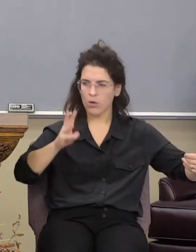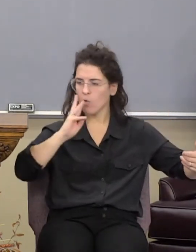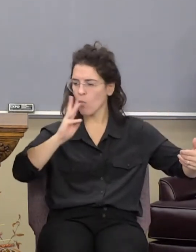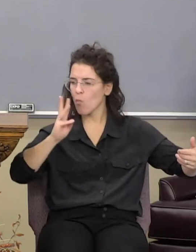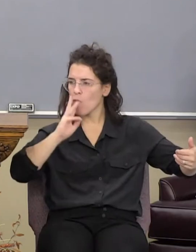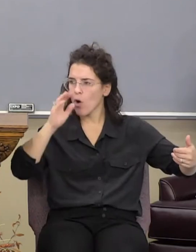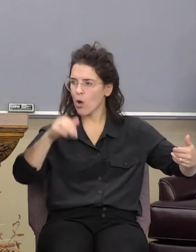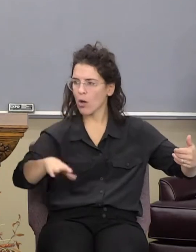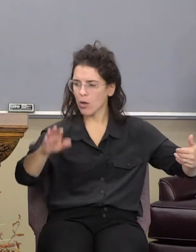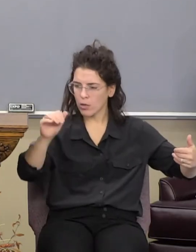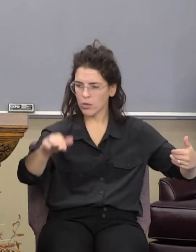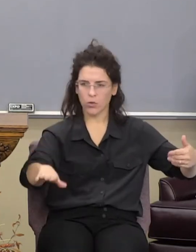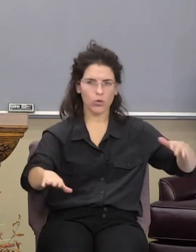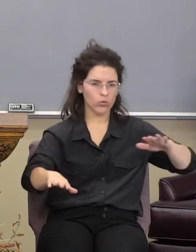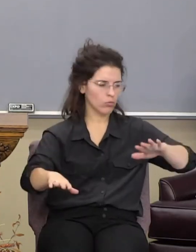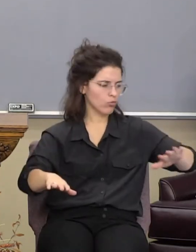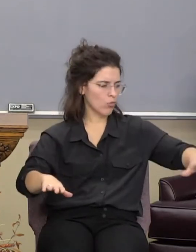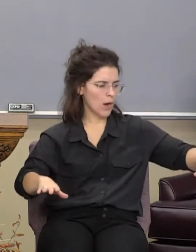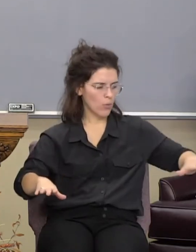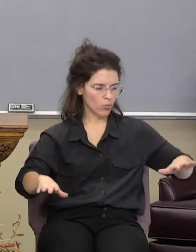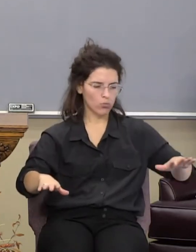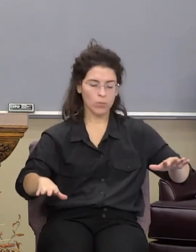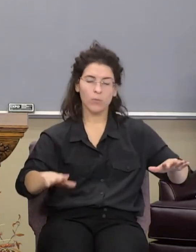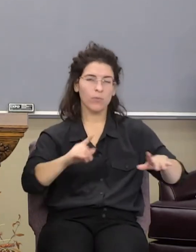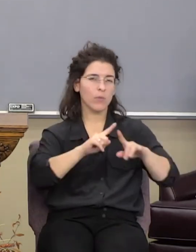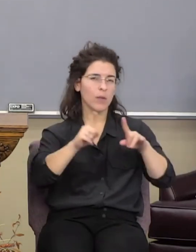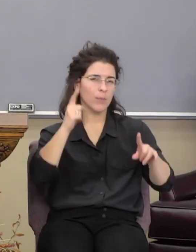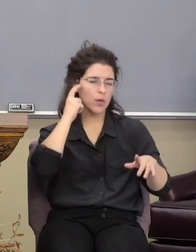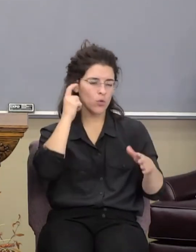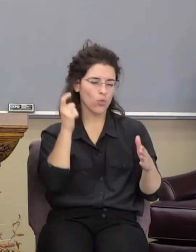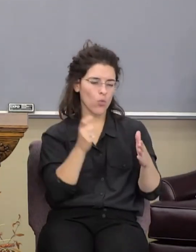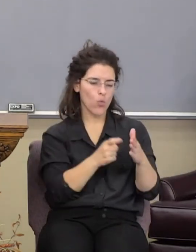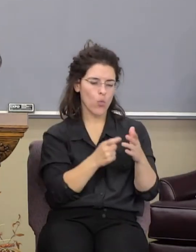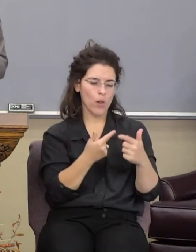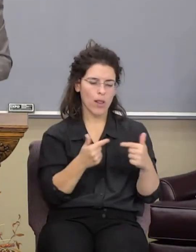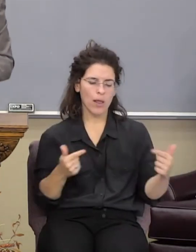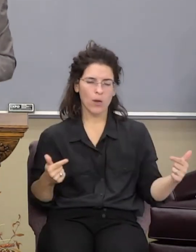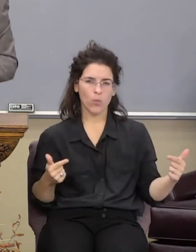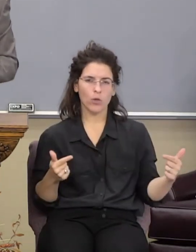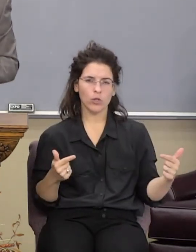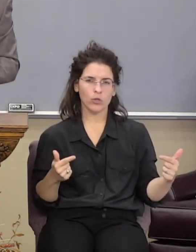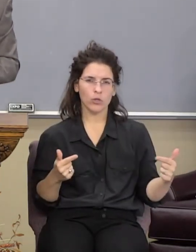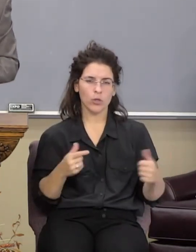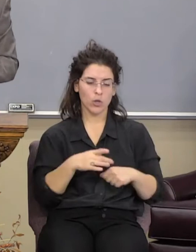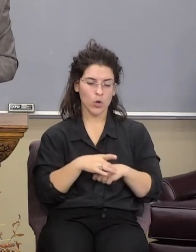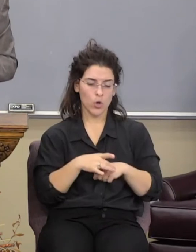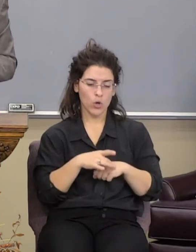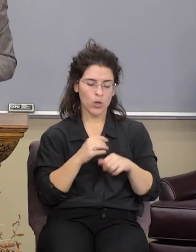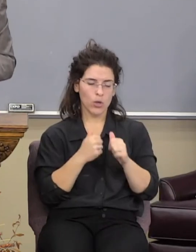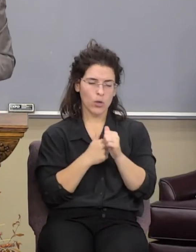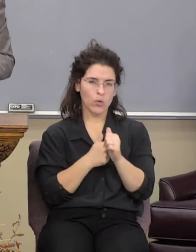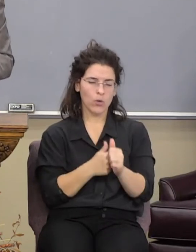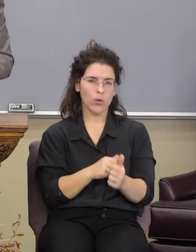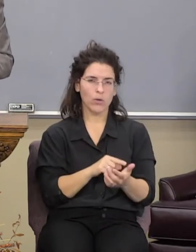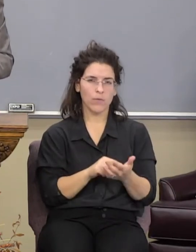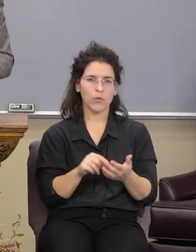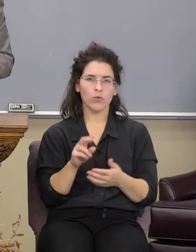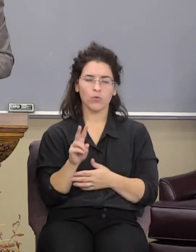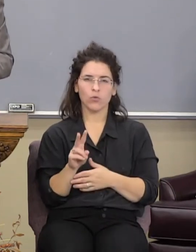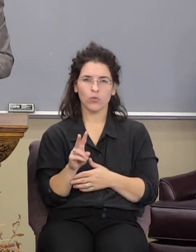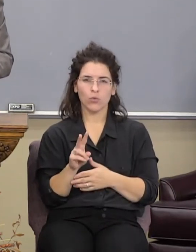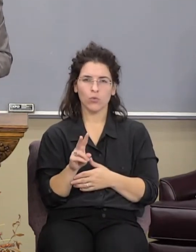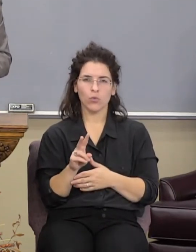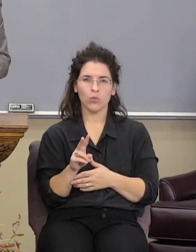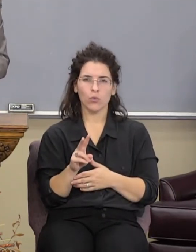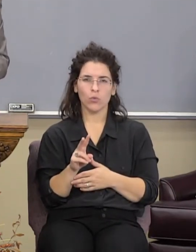that are on the earth. But if you notice the language, the earth, according to verse 2,